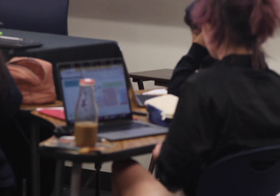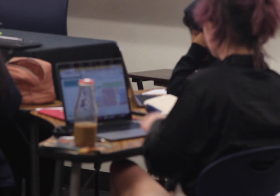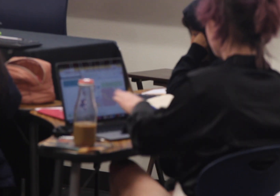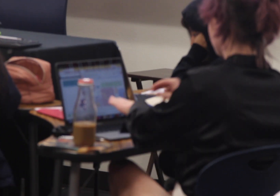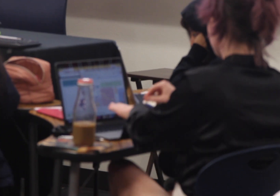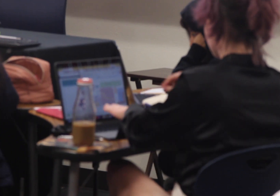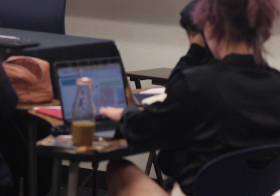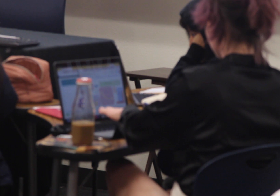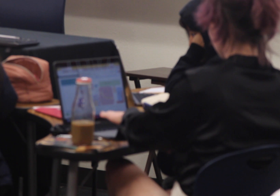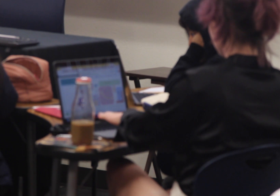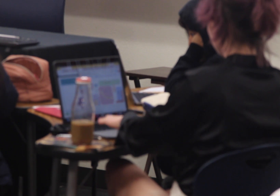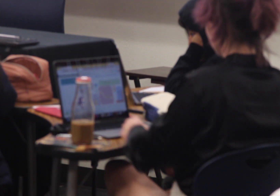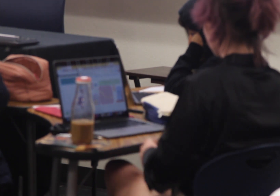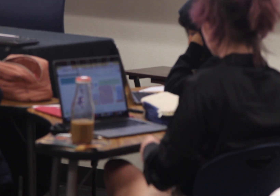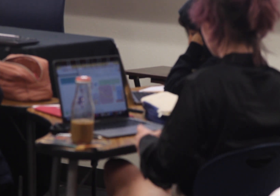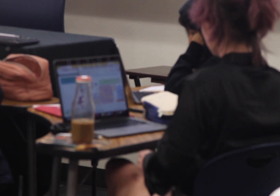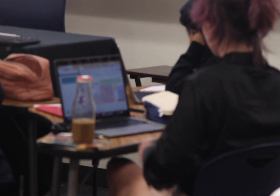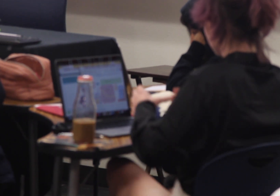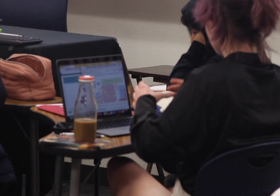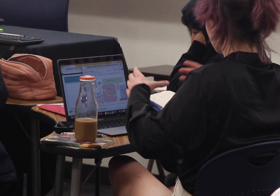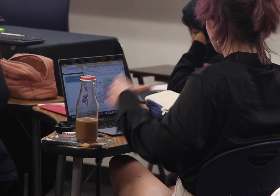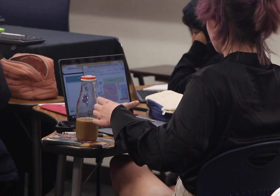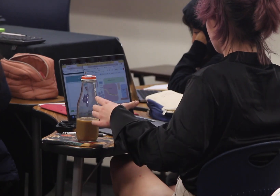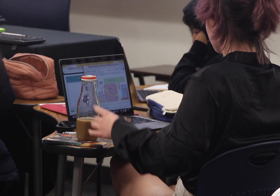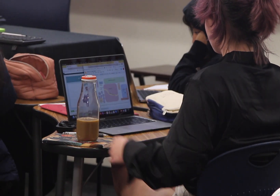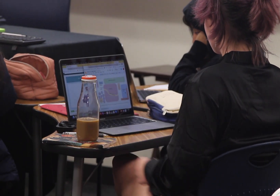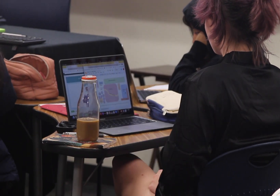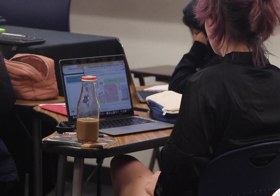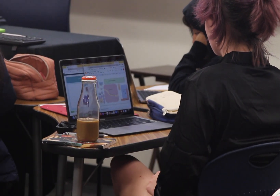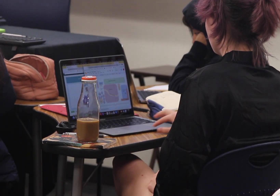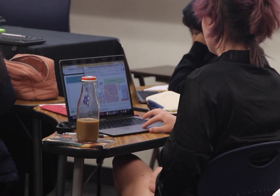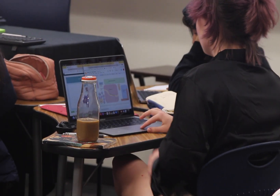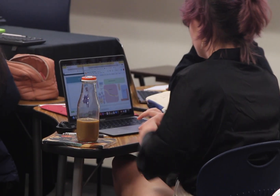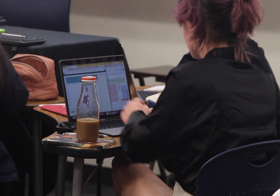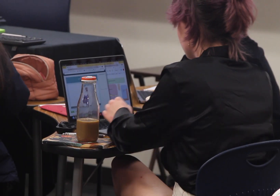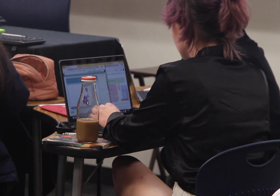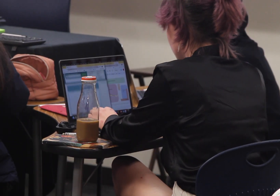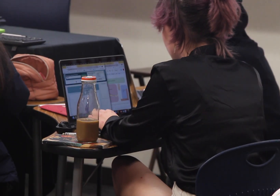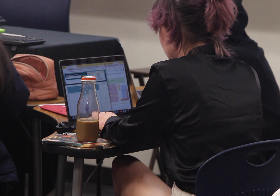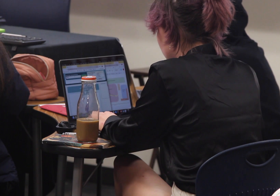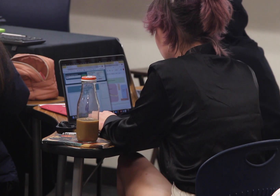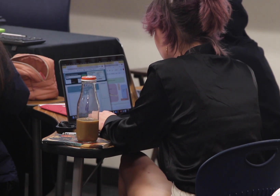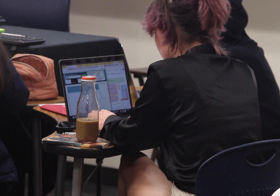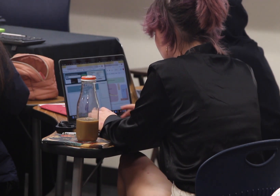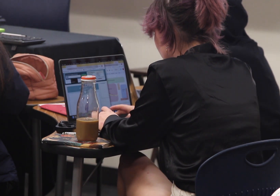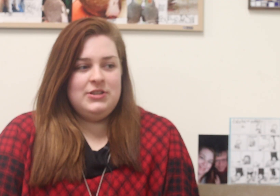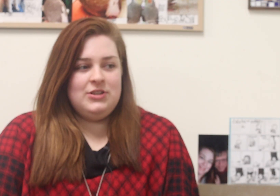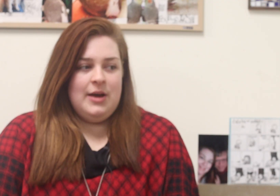Students would benefit from learning that with spatial reasoning, different ways of thinking, a different culture entirely. And it helps in situations that are